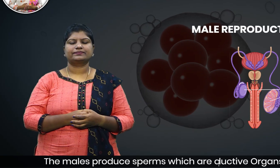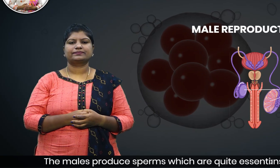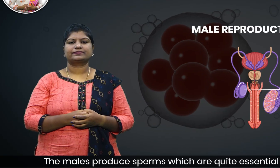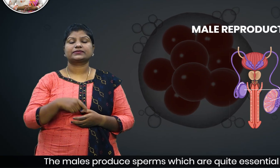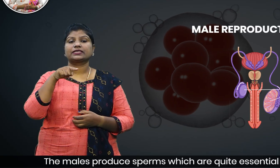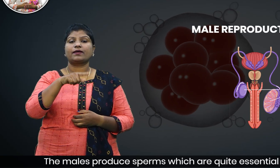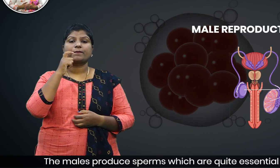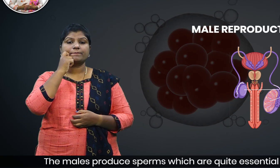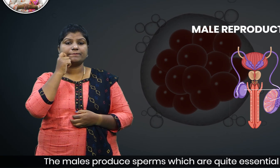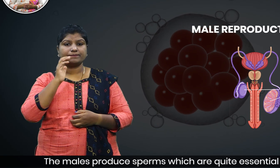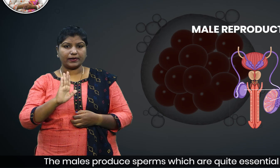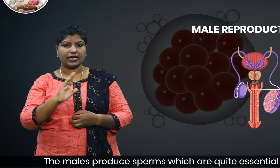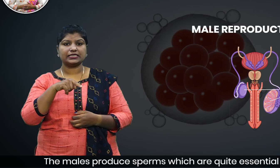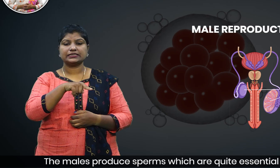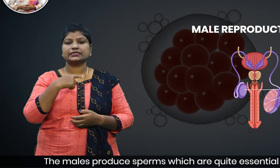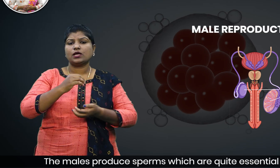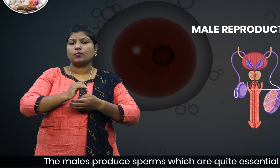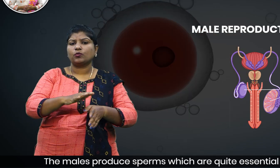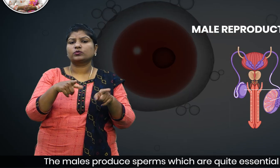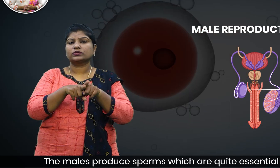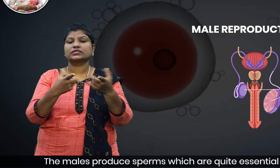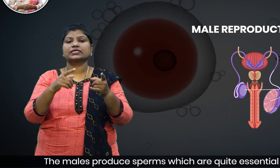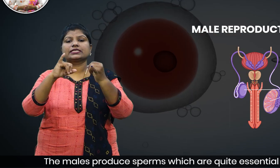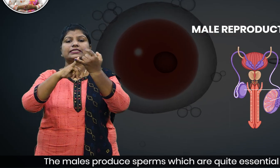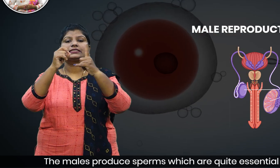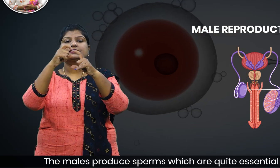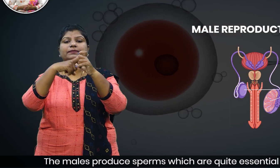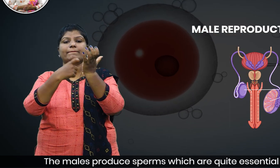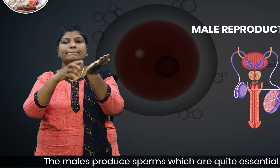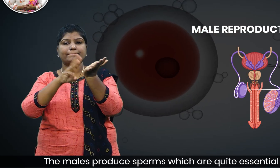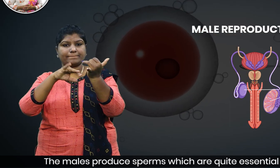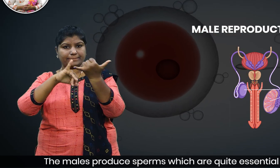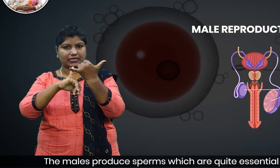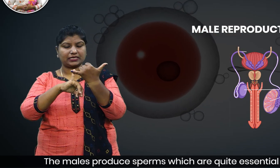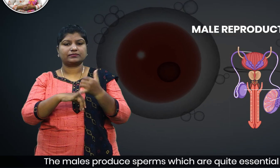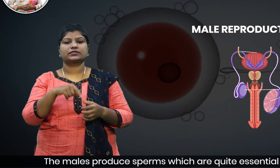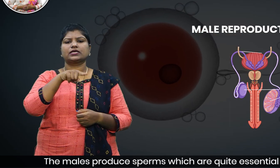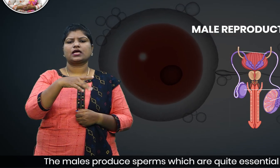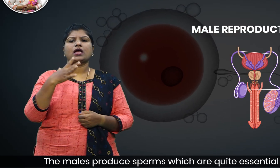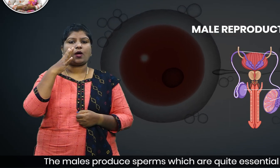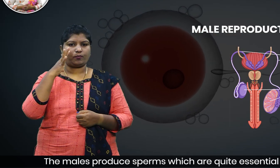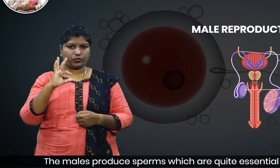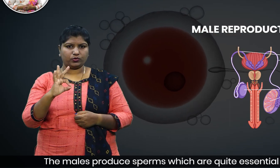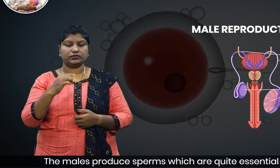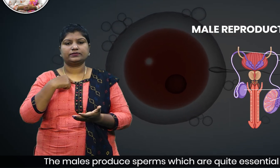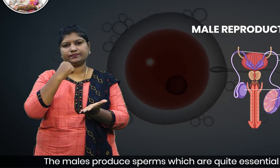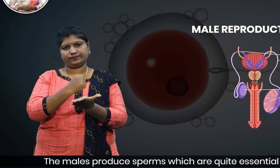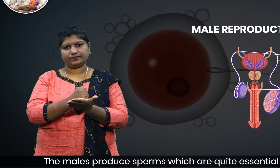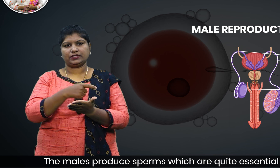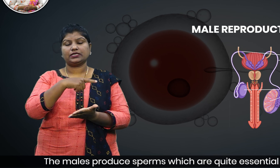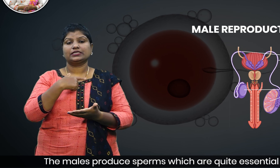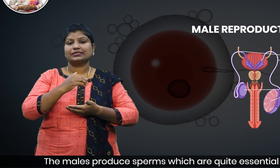The males produce sperms, which are quite essential for reproduction.